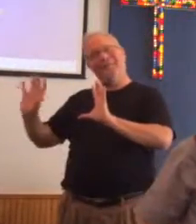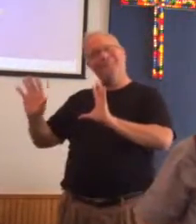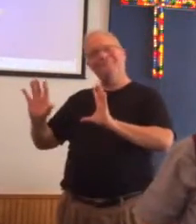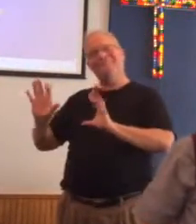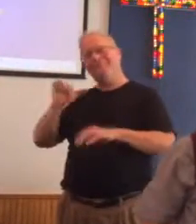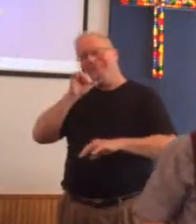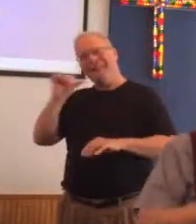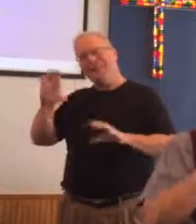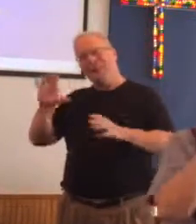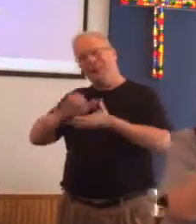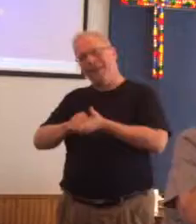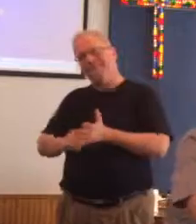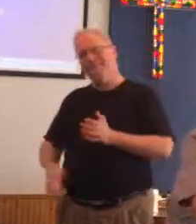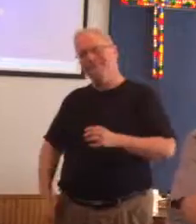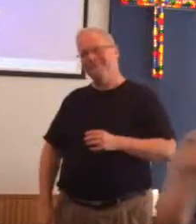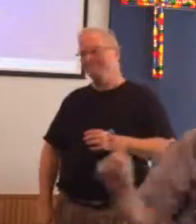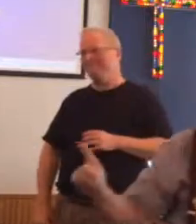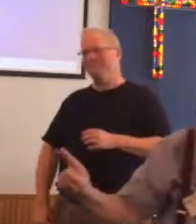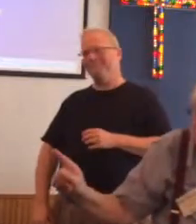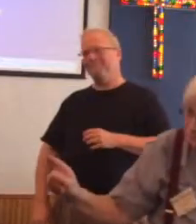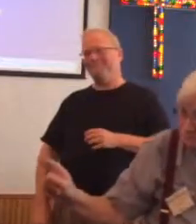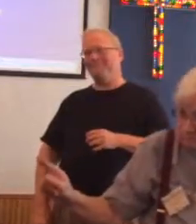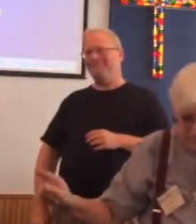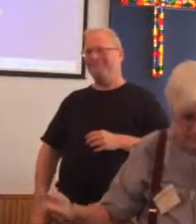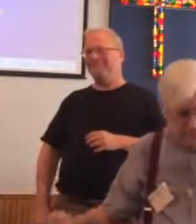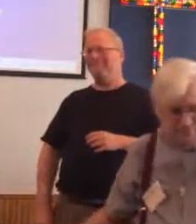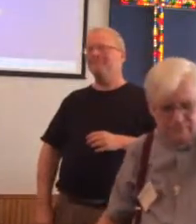right? He didn't.